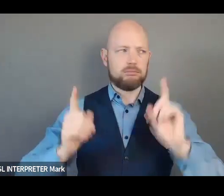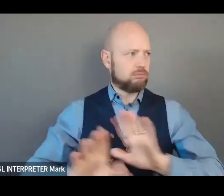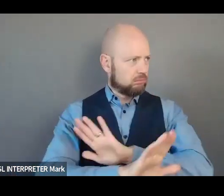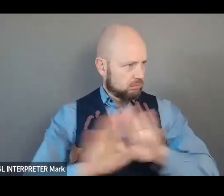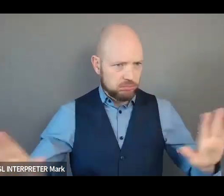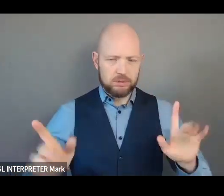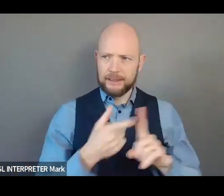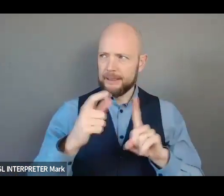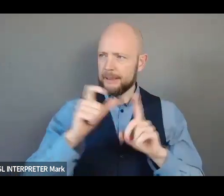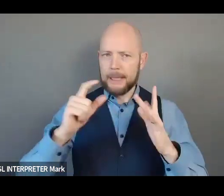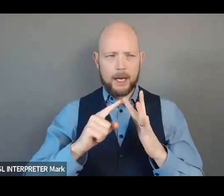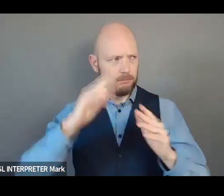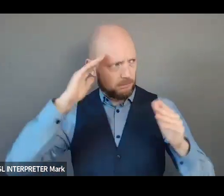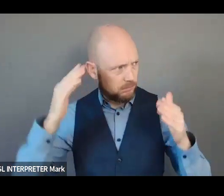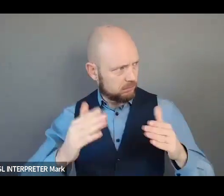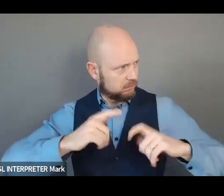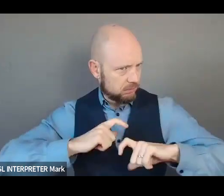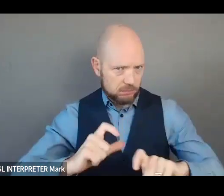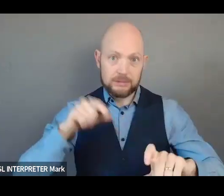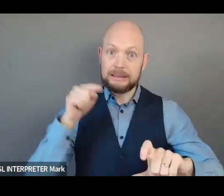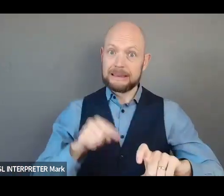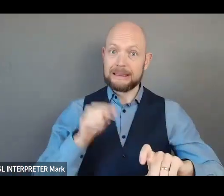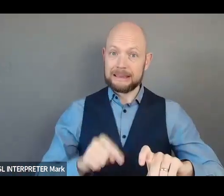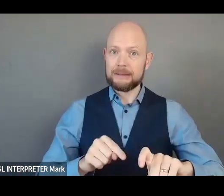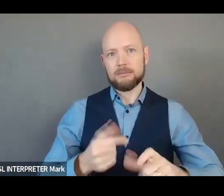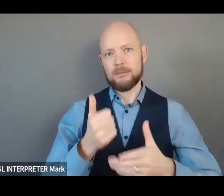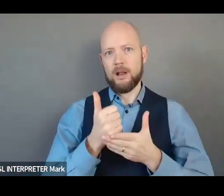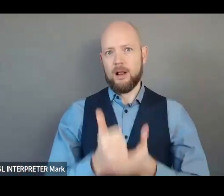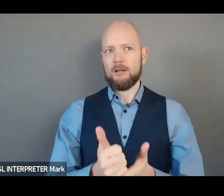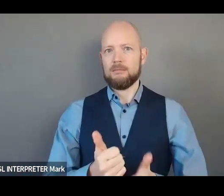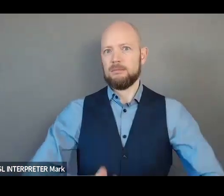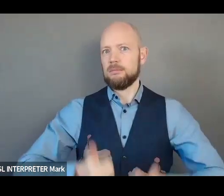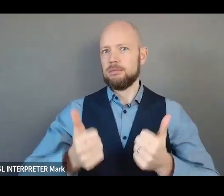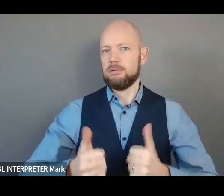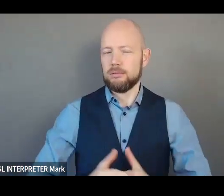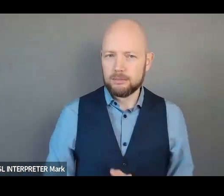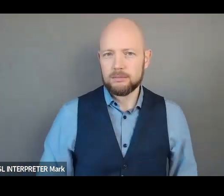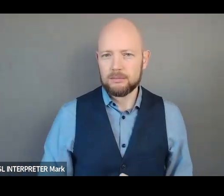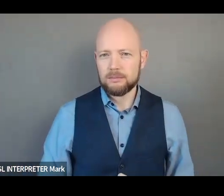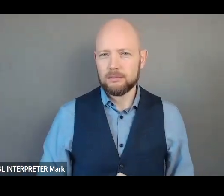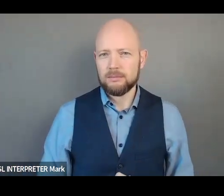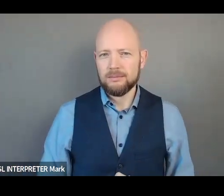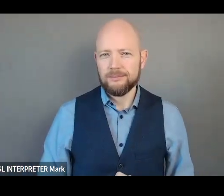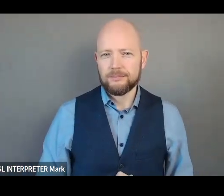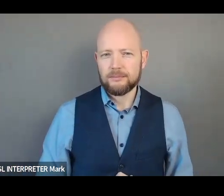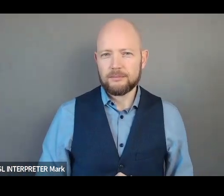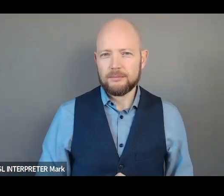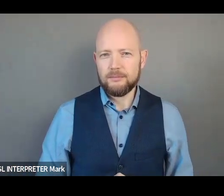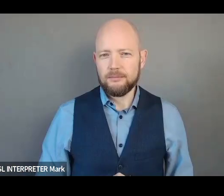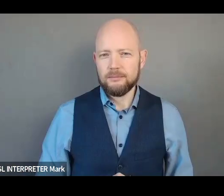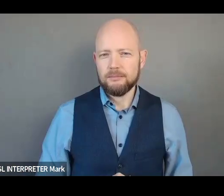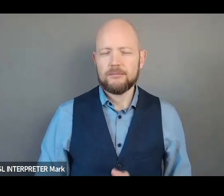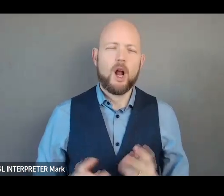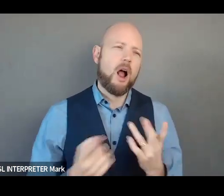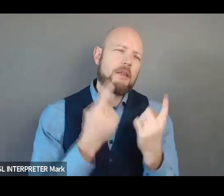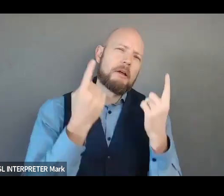kind of think this through and make sure that my team or my area isn't as affected by that. So other things that kind of came up as well